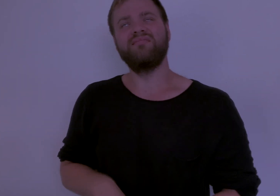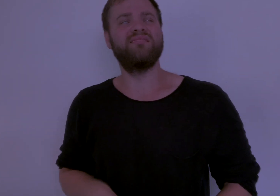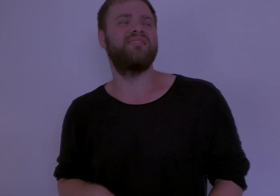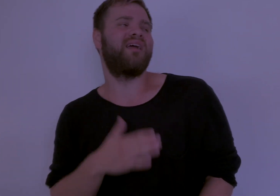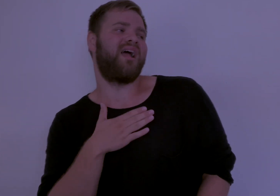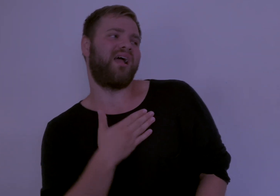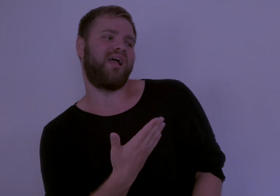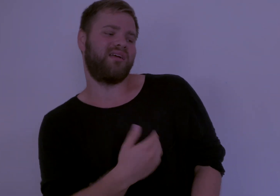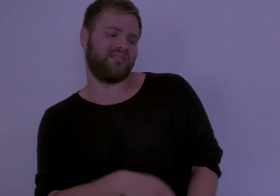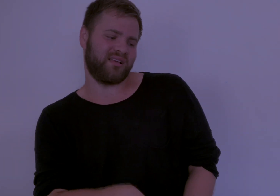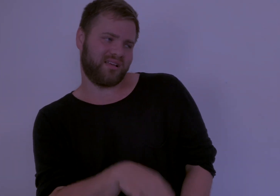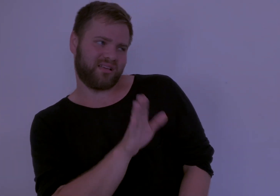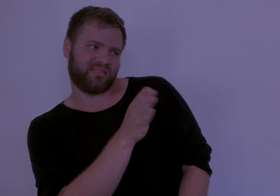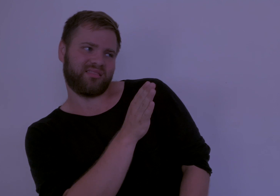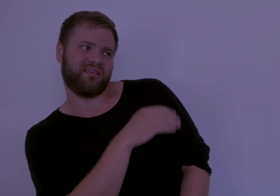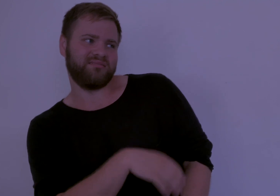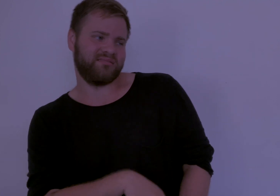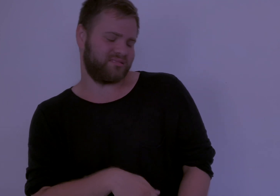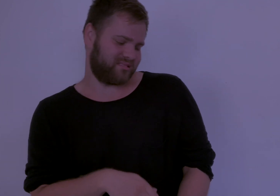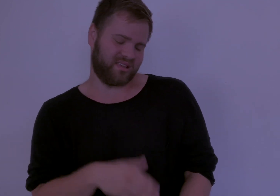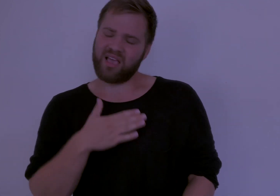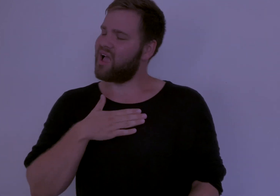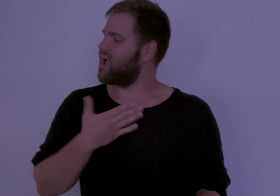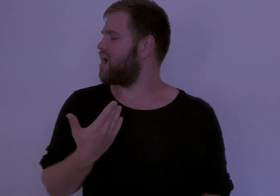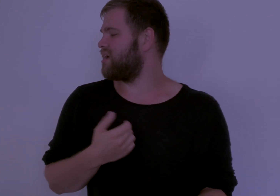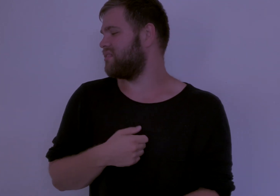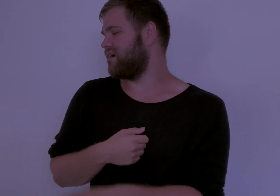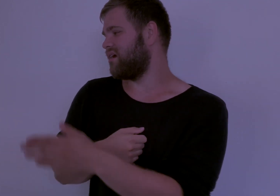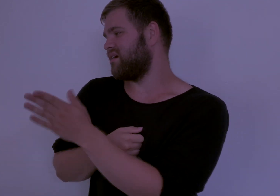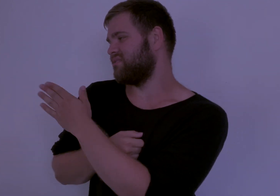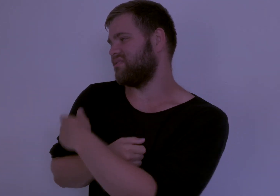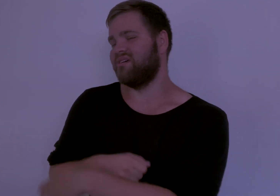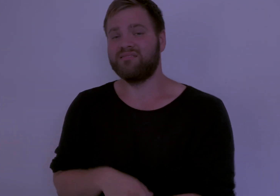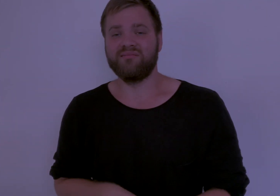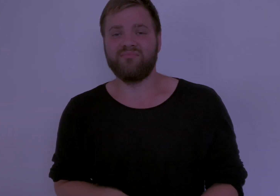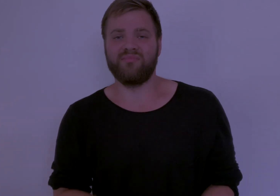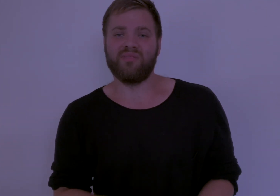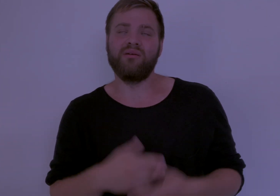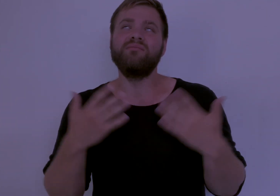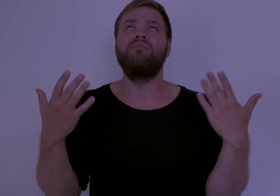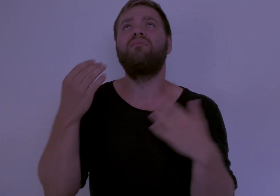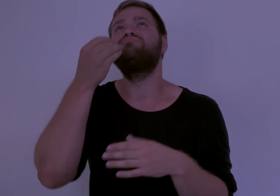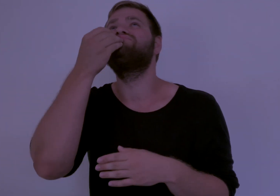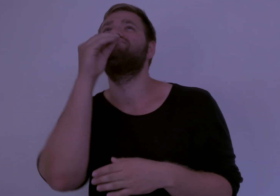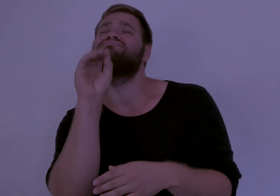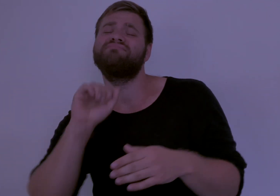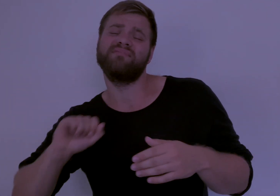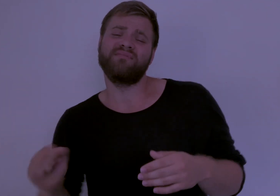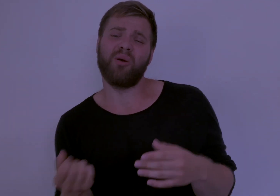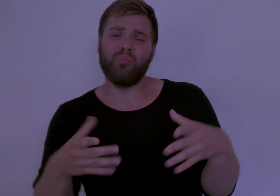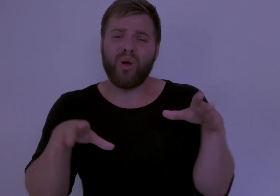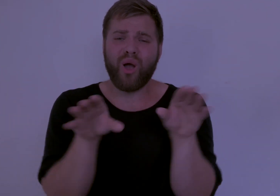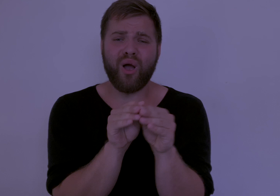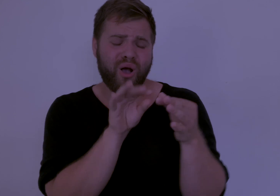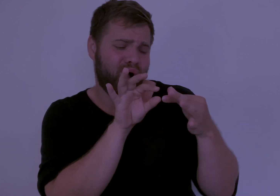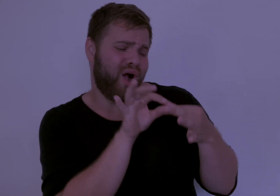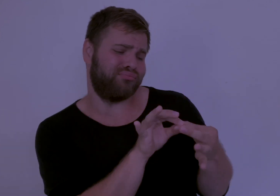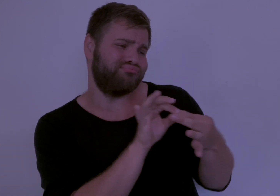Next, next, thank you. Next, next, thank you. Next, I'm so fucking spend more time with my